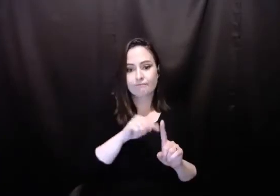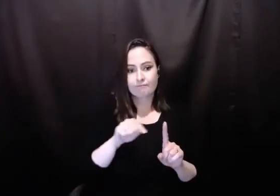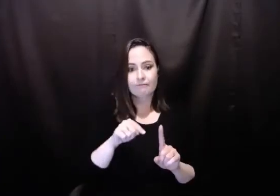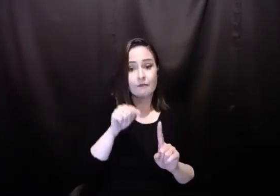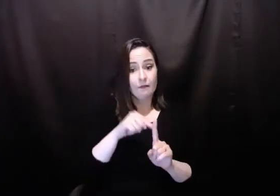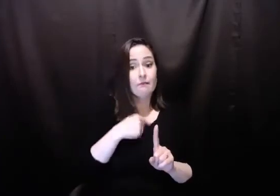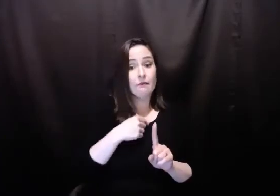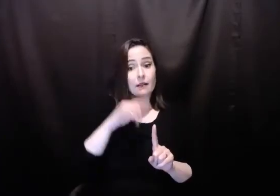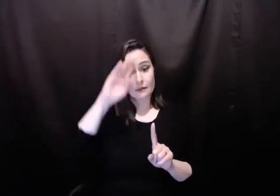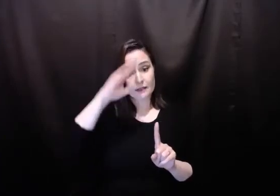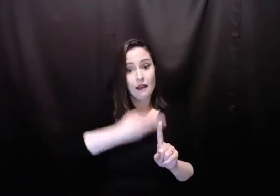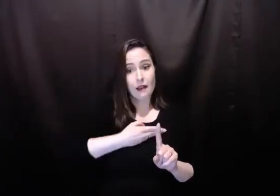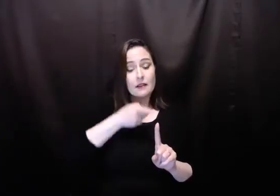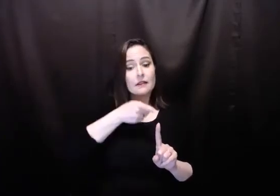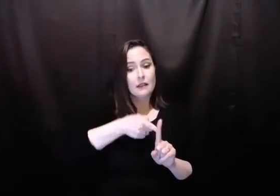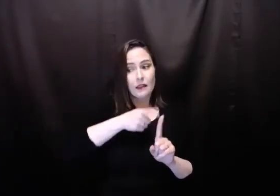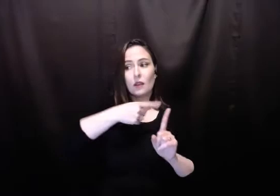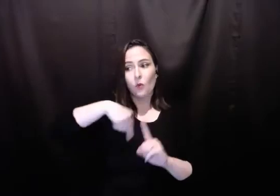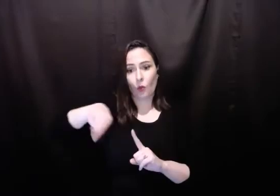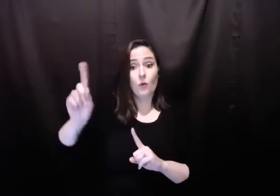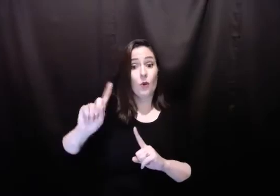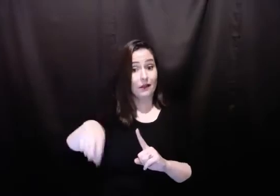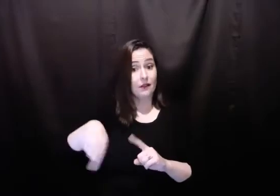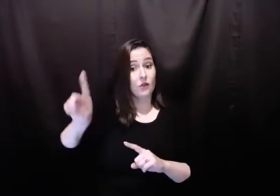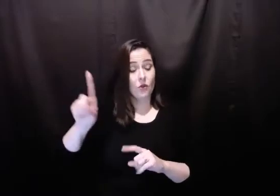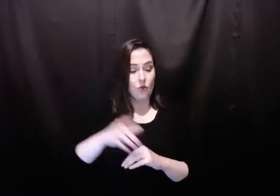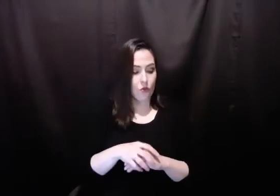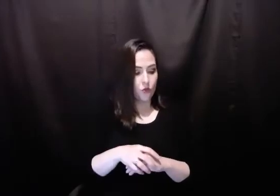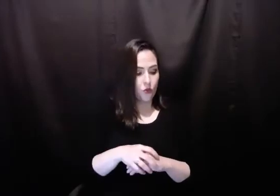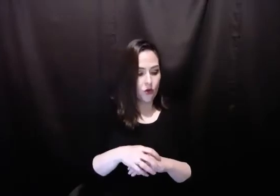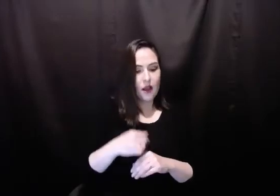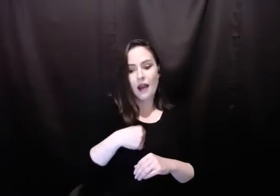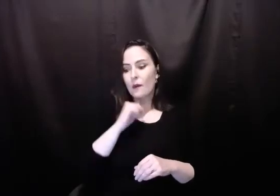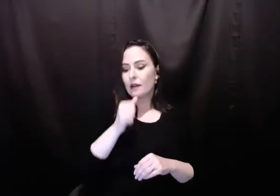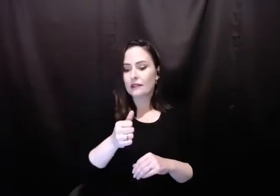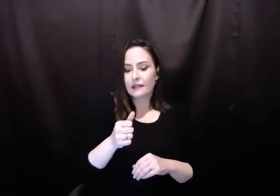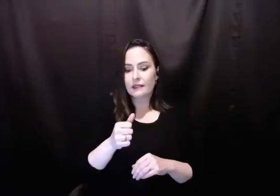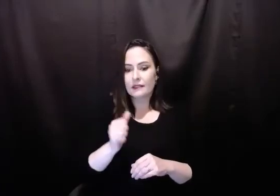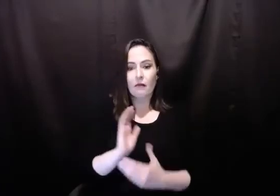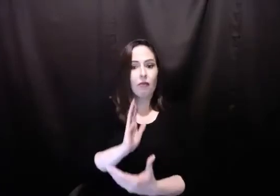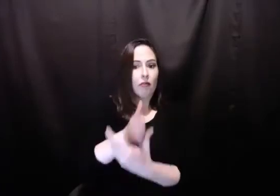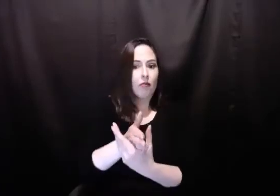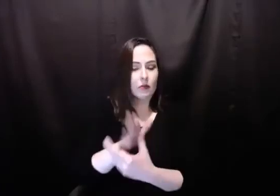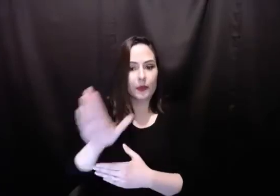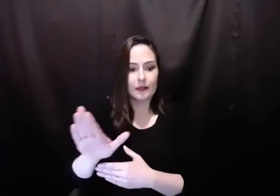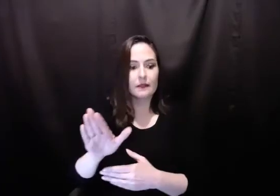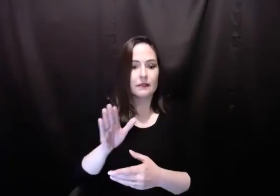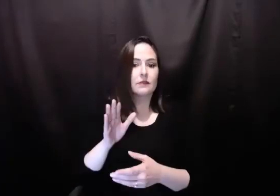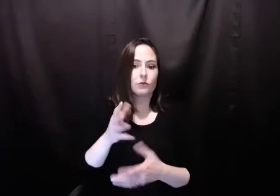that. So, the only way I know to pay attention, and I mentioned it before, for me are the daily